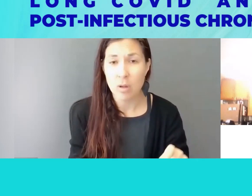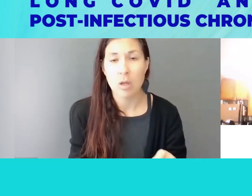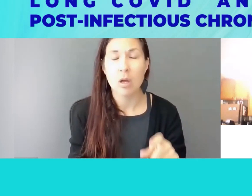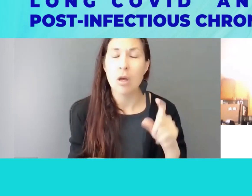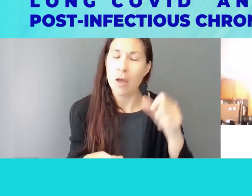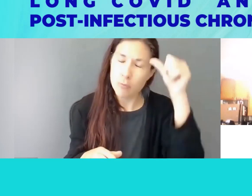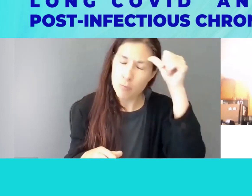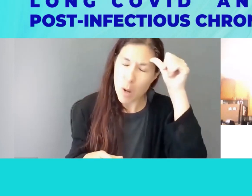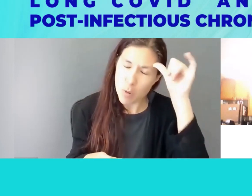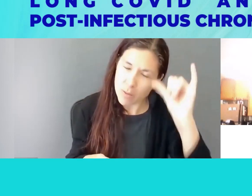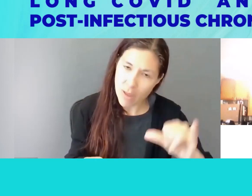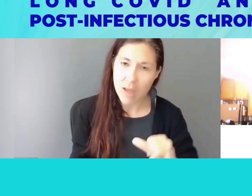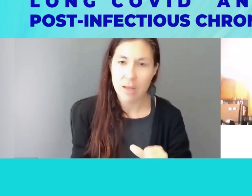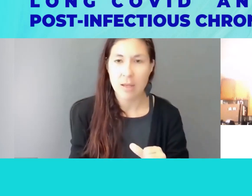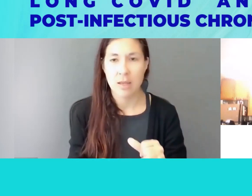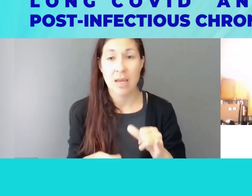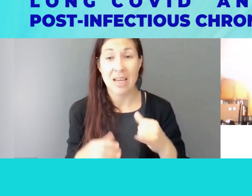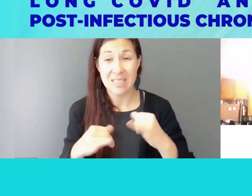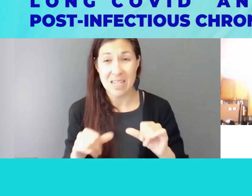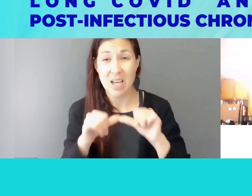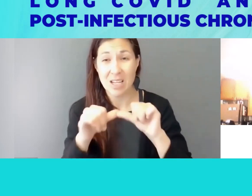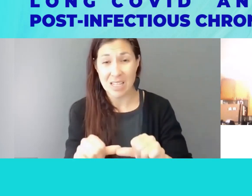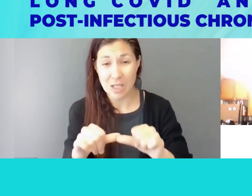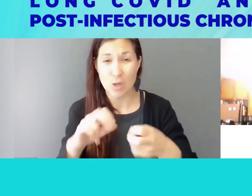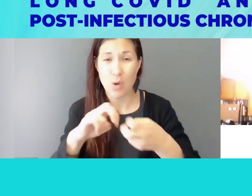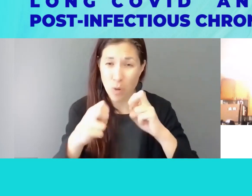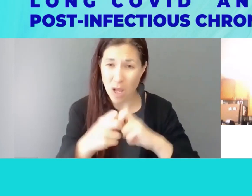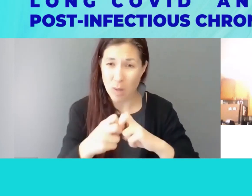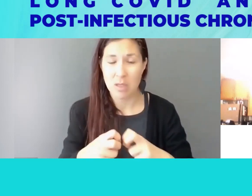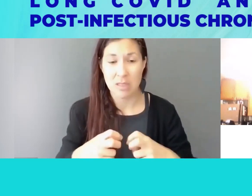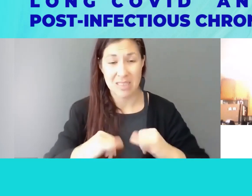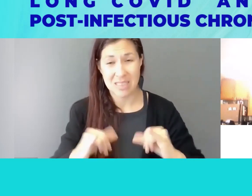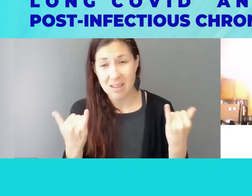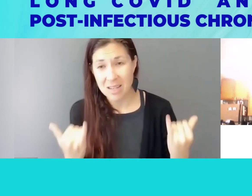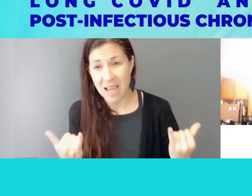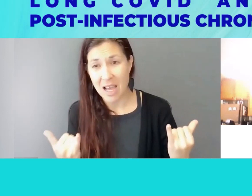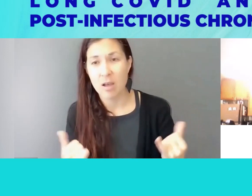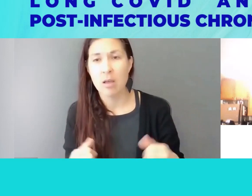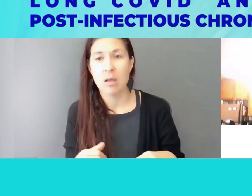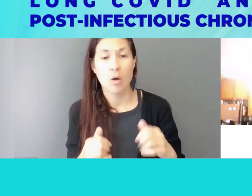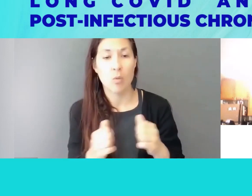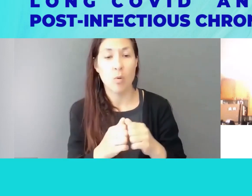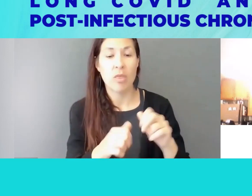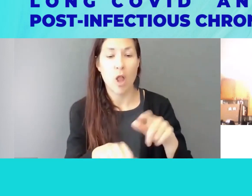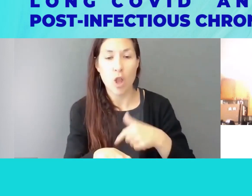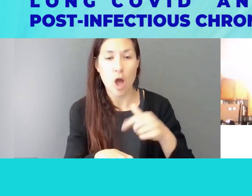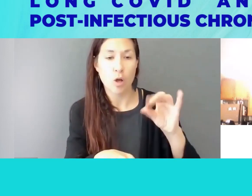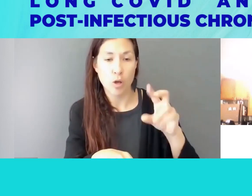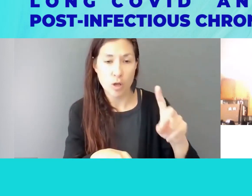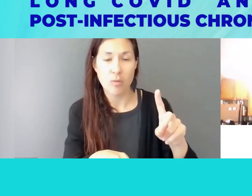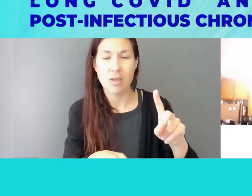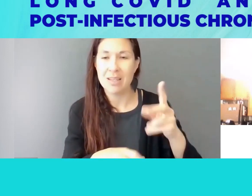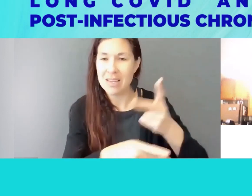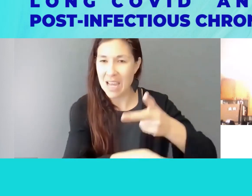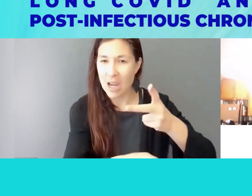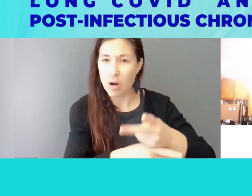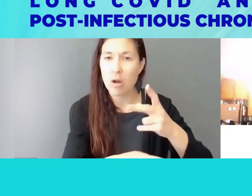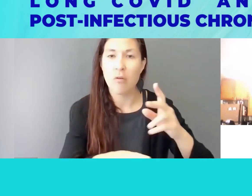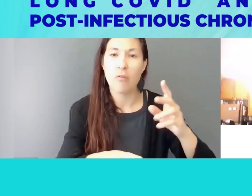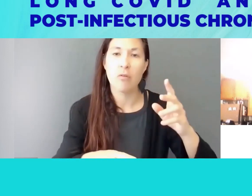could help with the uptake of preventive measures, including vaccination. People also need to know how to spot the signs of these conditions and where to find